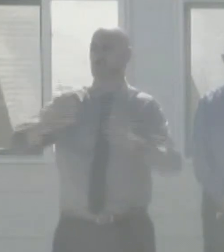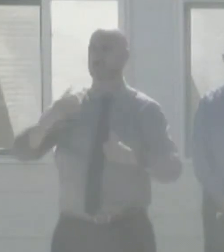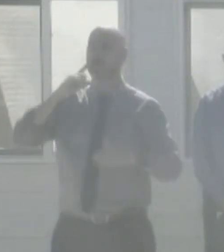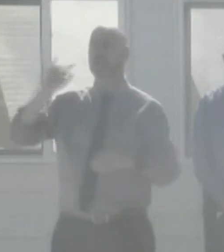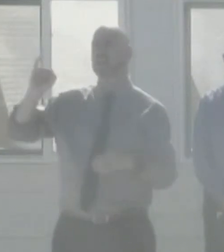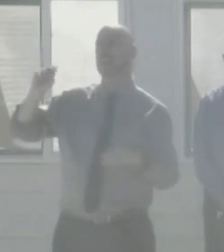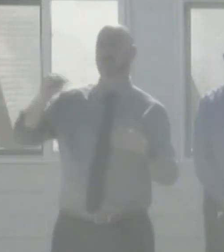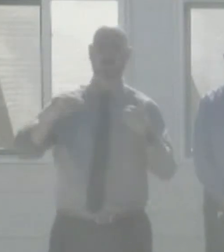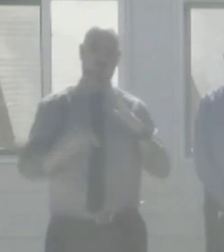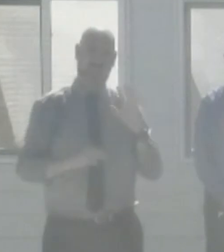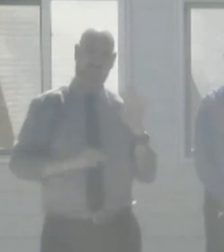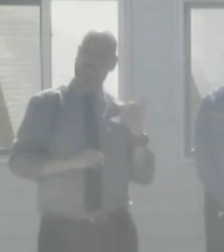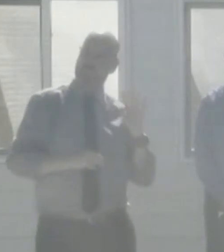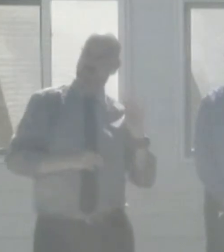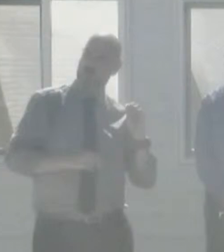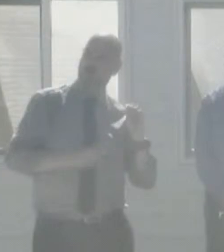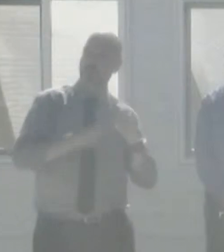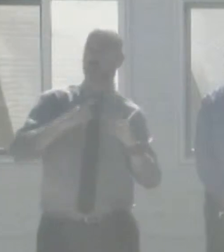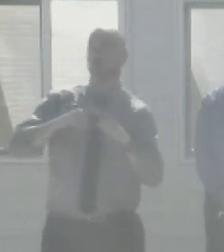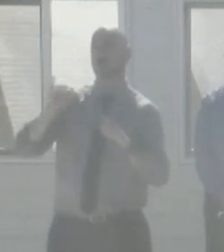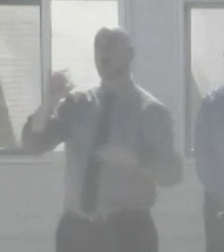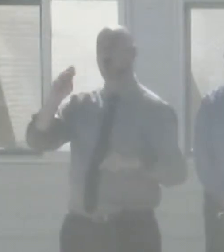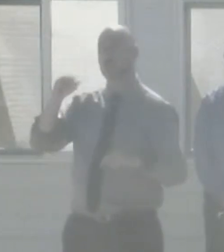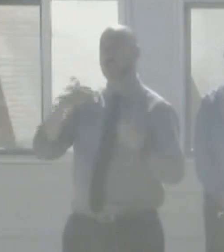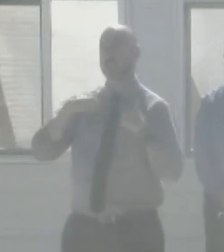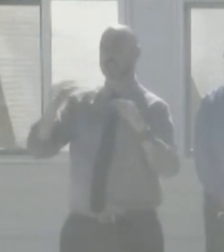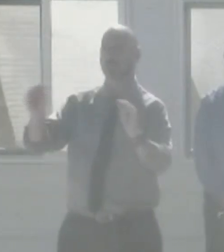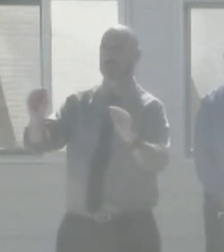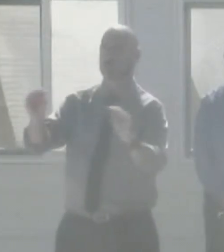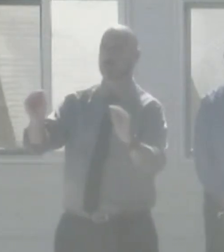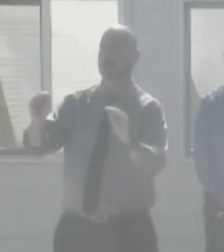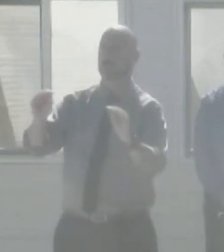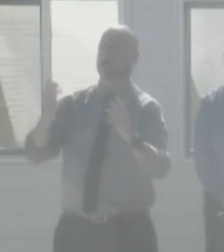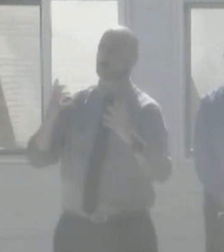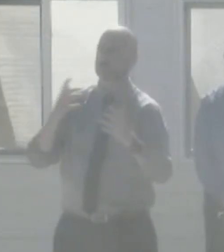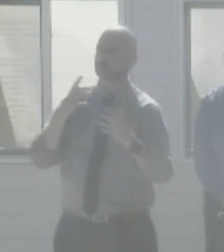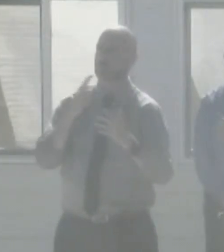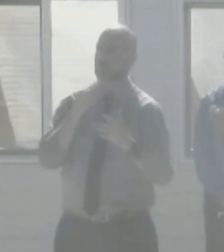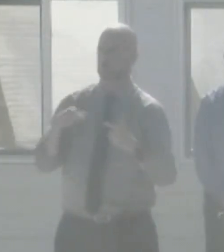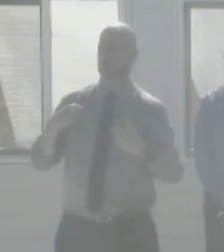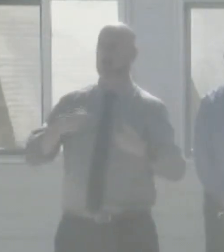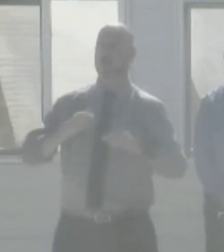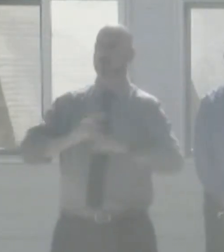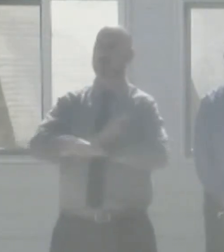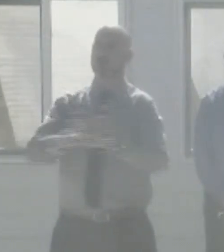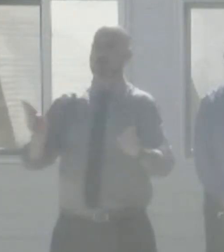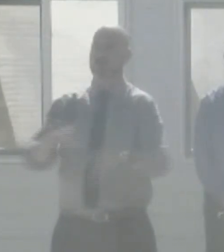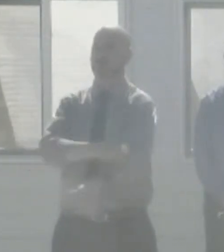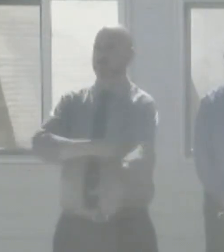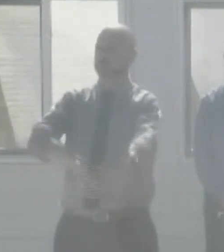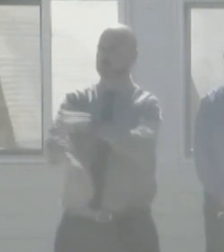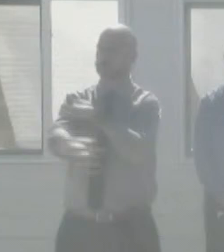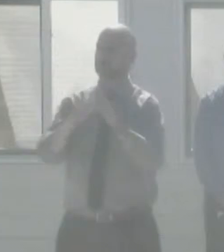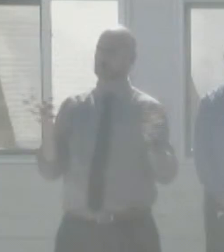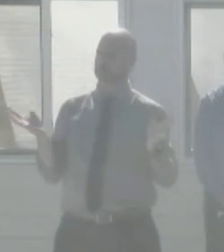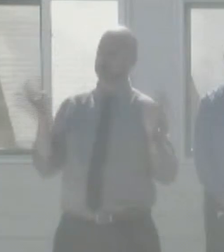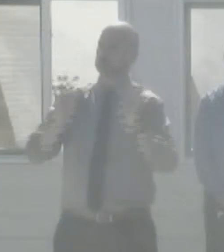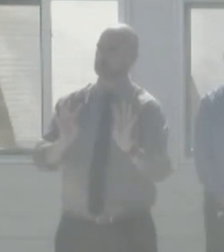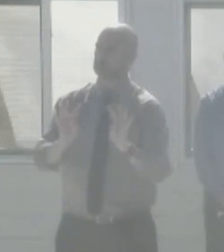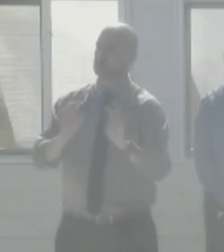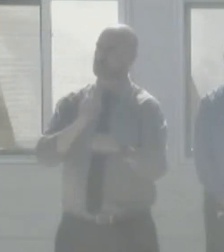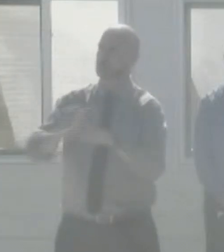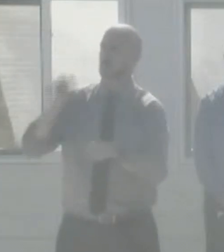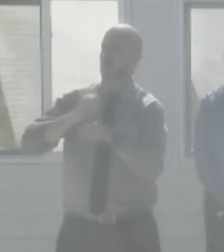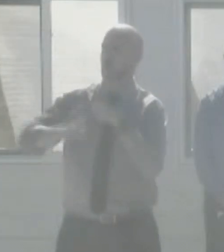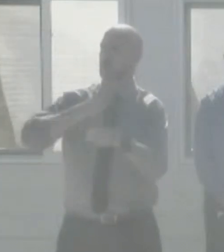over 50,000 linemen. So they are hard at work. I know this area is FPL. I know they're planning a big push. So we